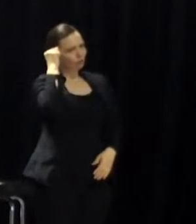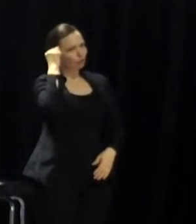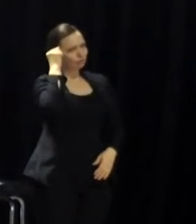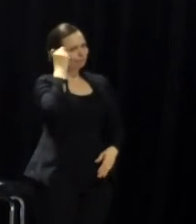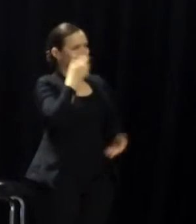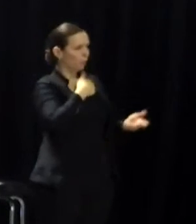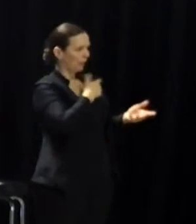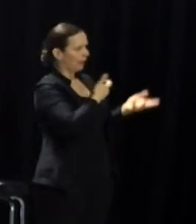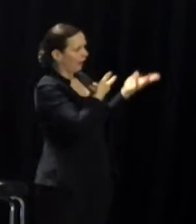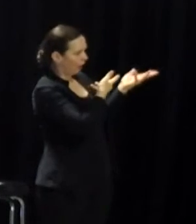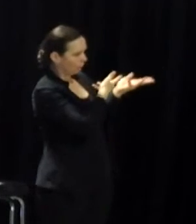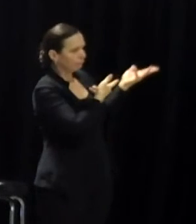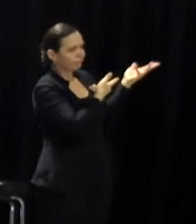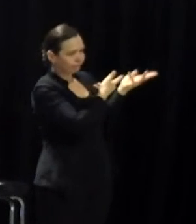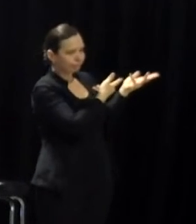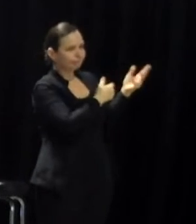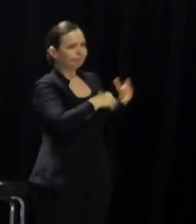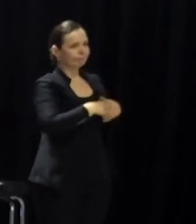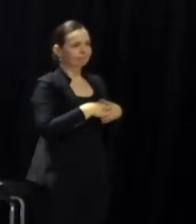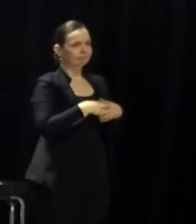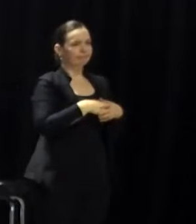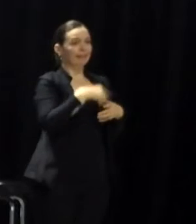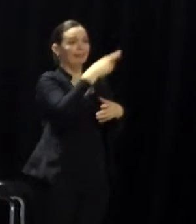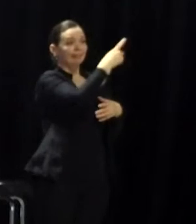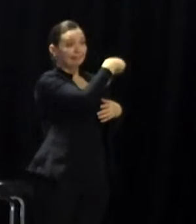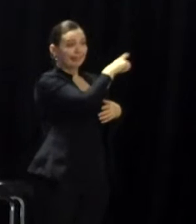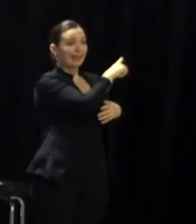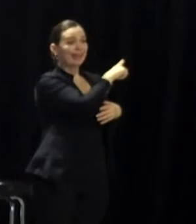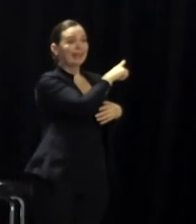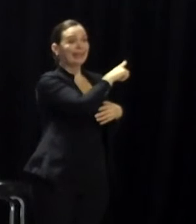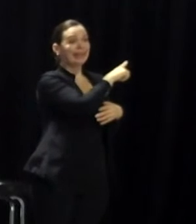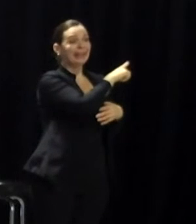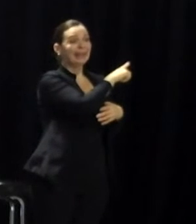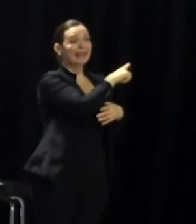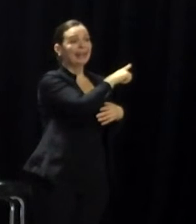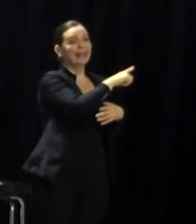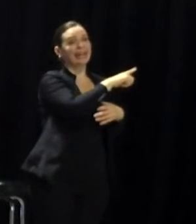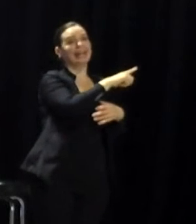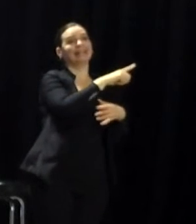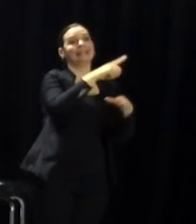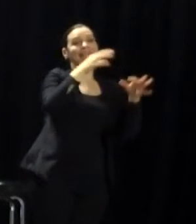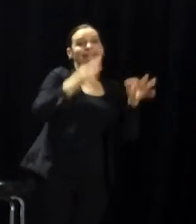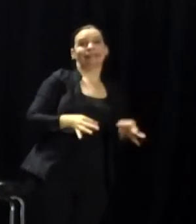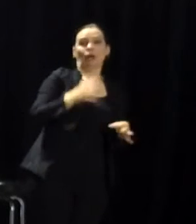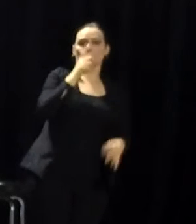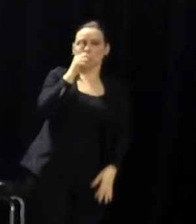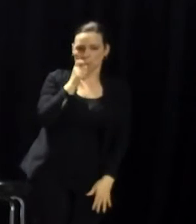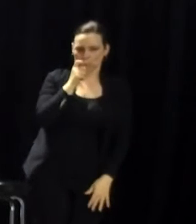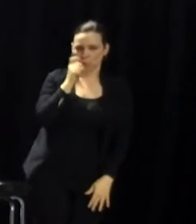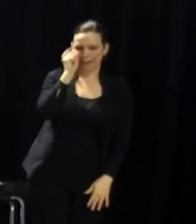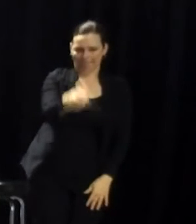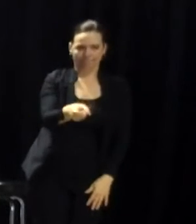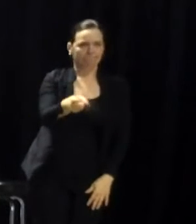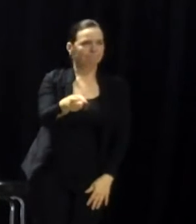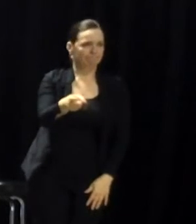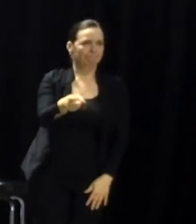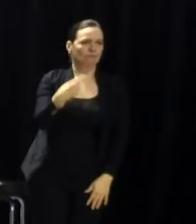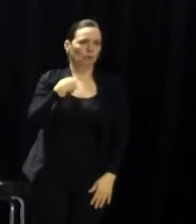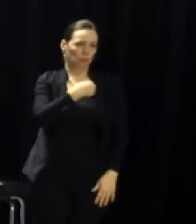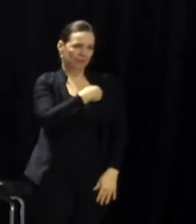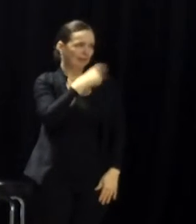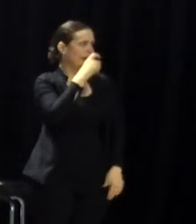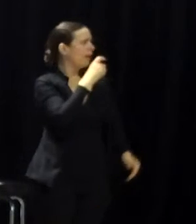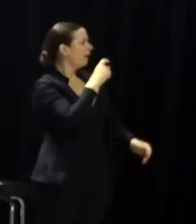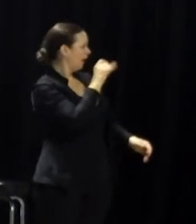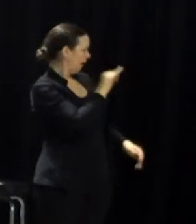doing the who and the eligibility. Their strategy, though, is clear, though, right? It's the individuals who are working on the front lines with the virus